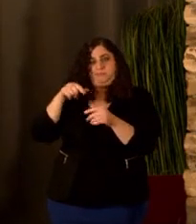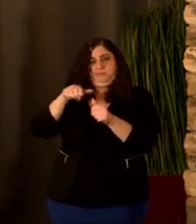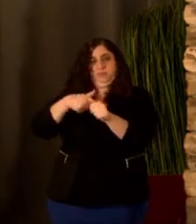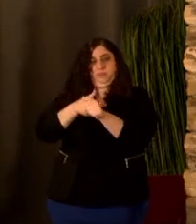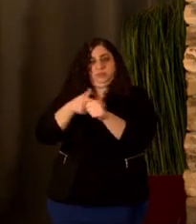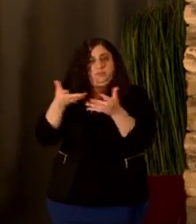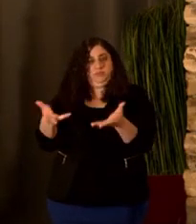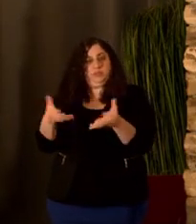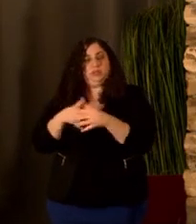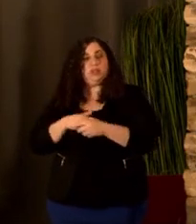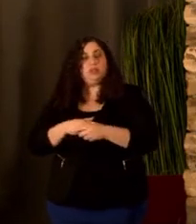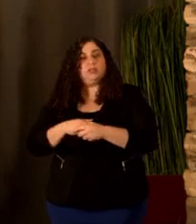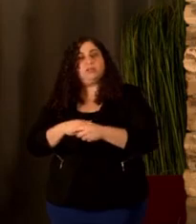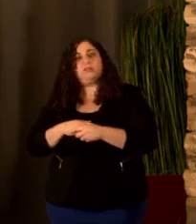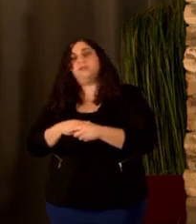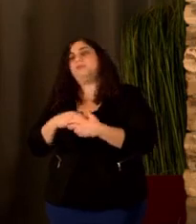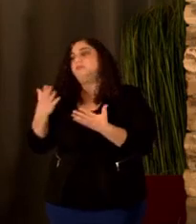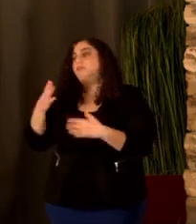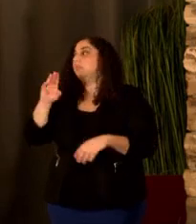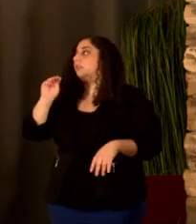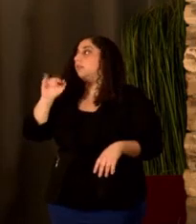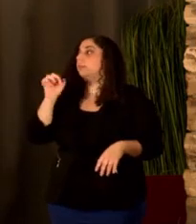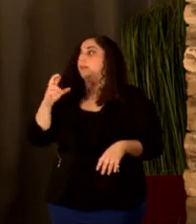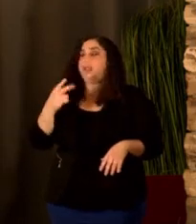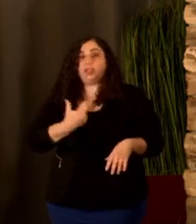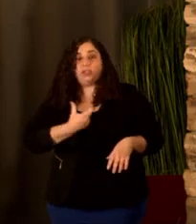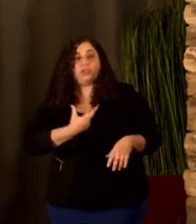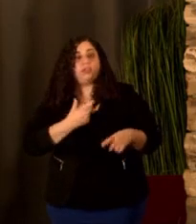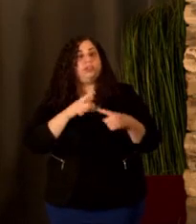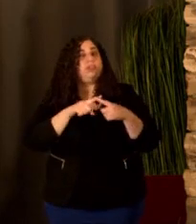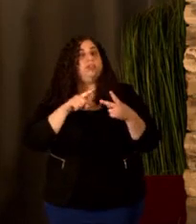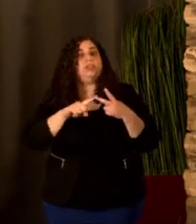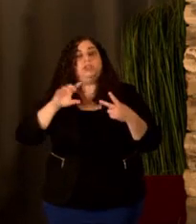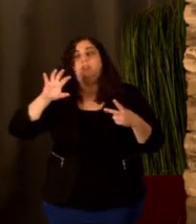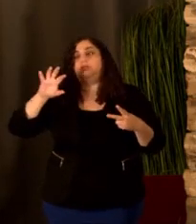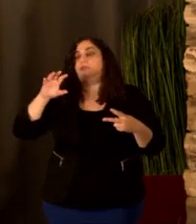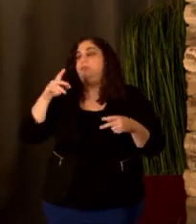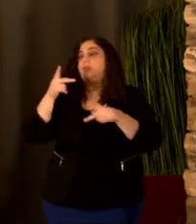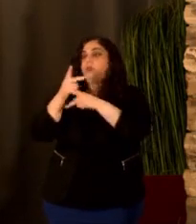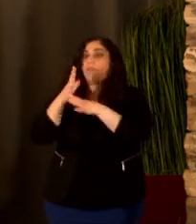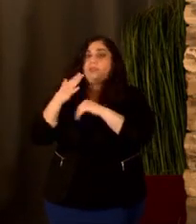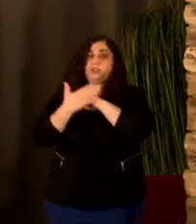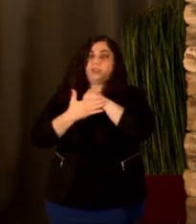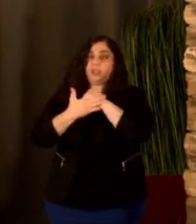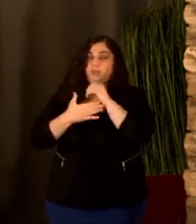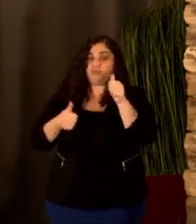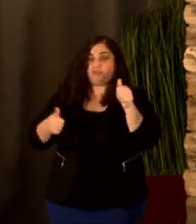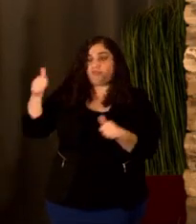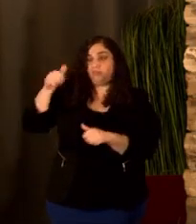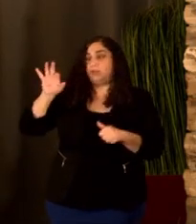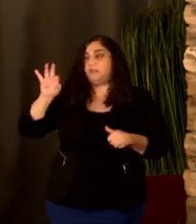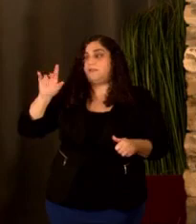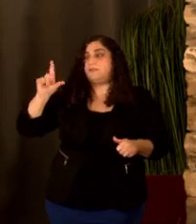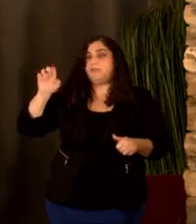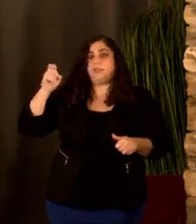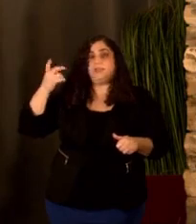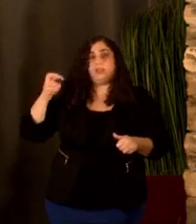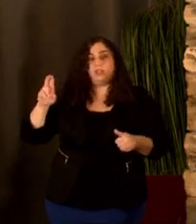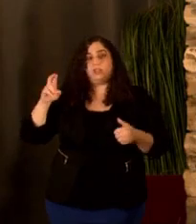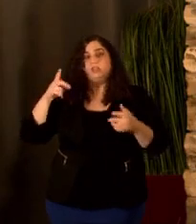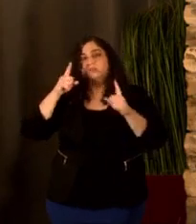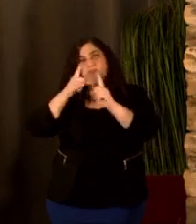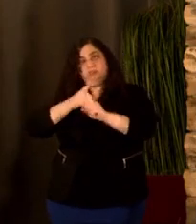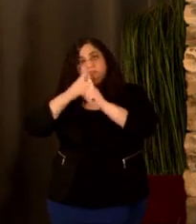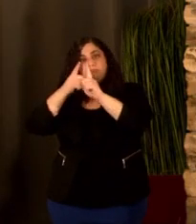to ending family homelessness. And that's why it was so appropriate Mia Grace was